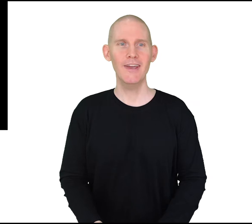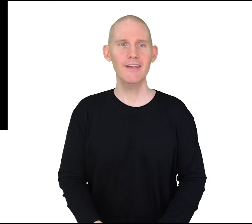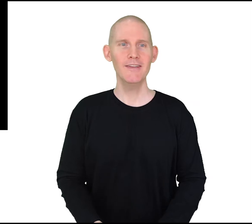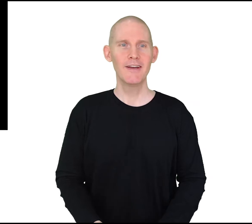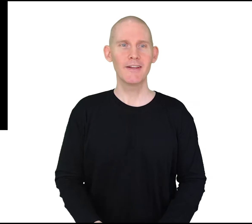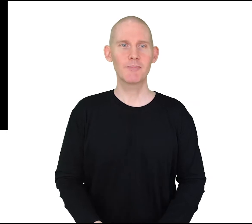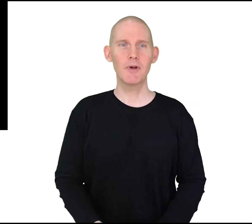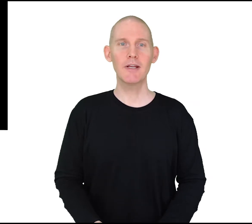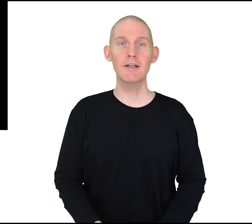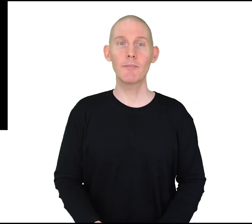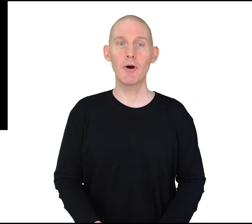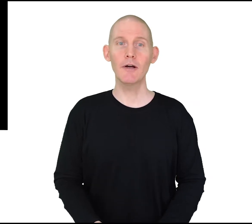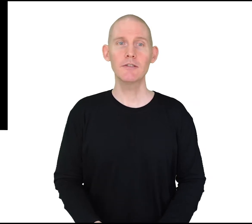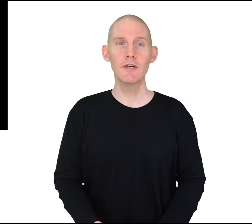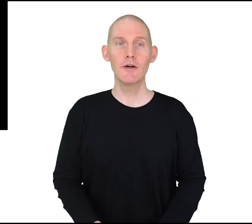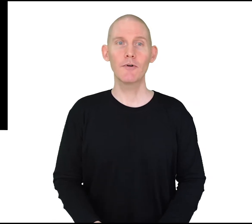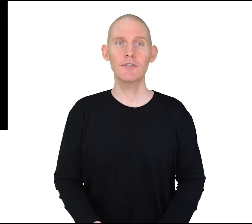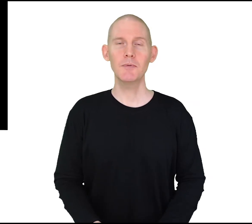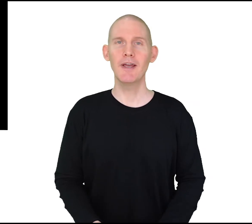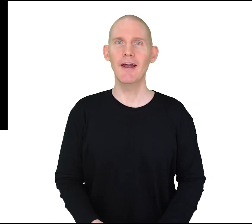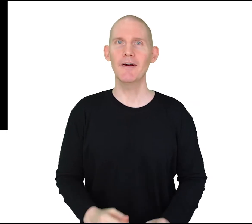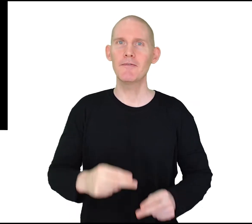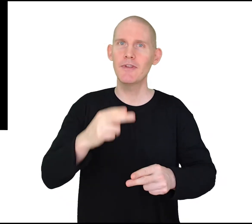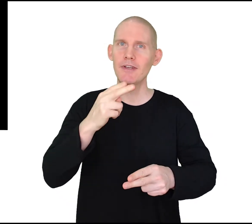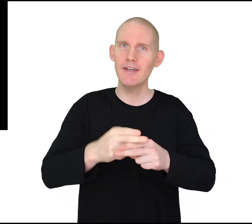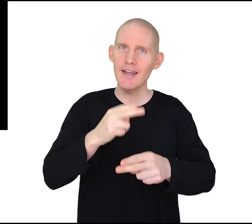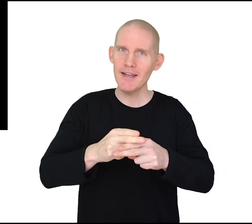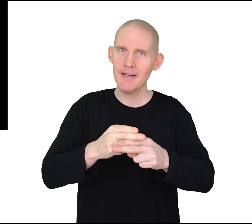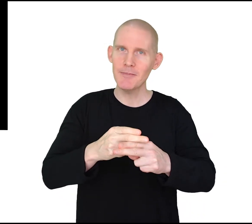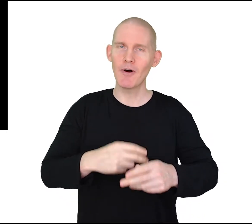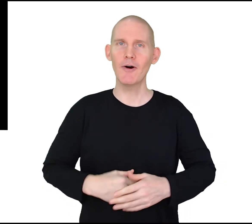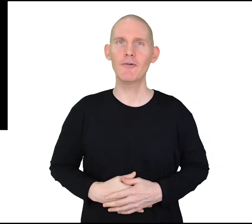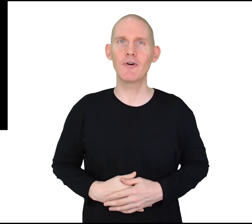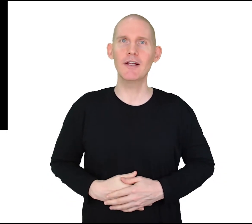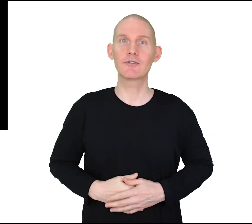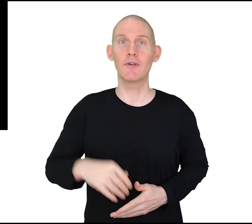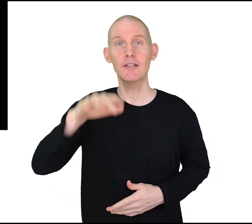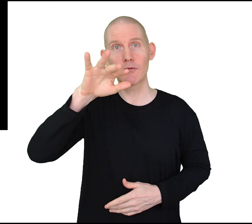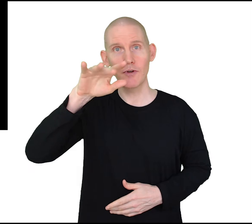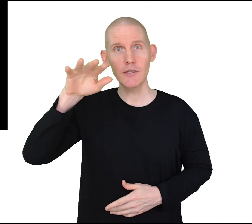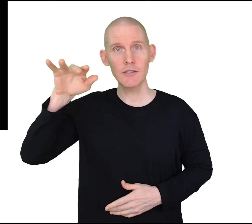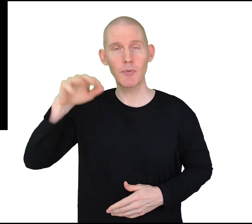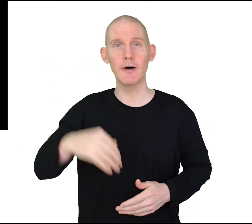Okay, let's break it into parts. First, we have the name. All right, so let's fingerspell.